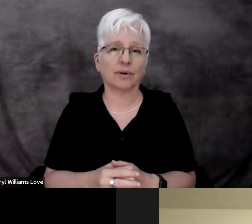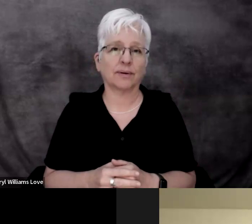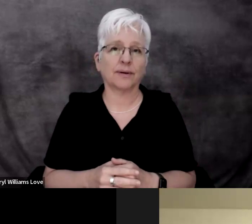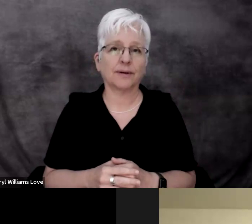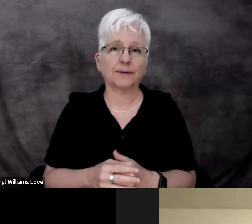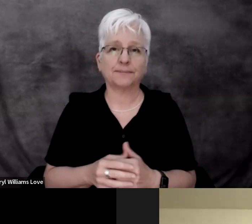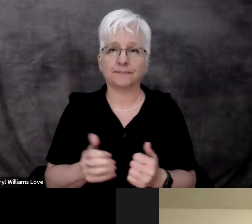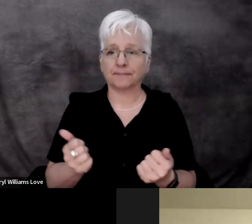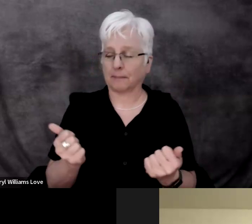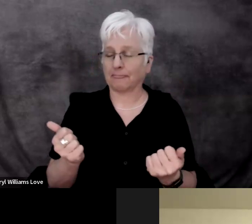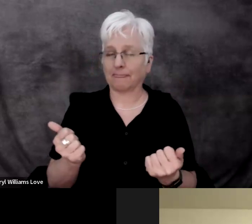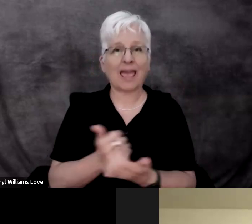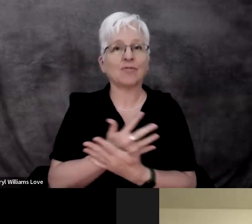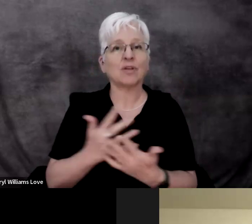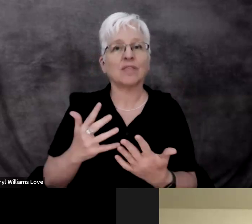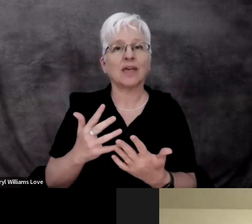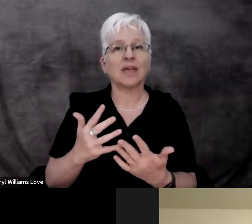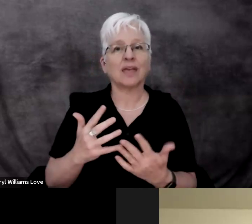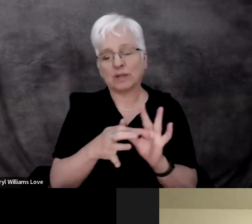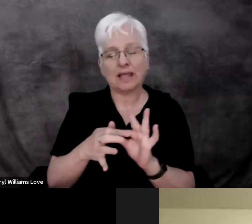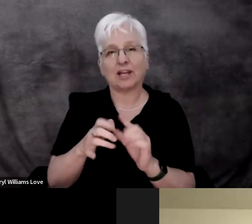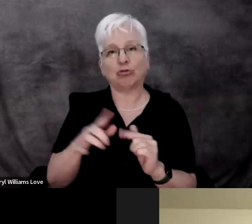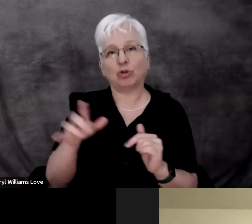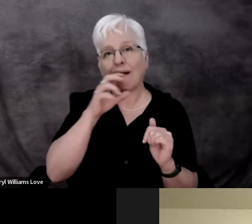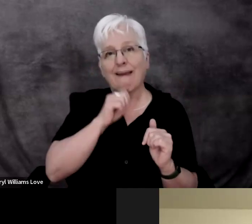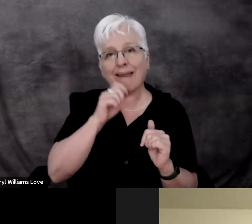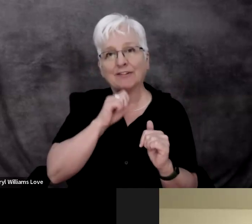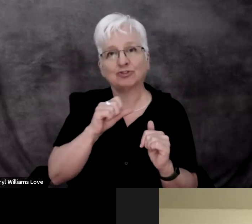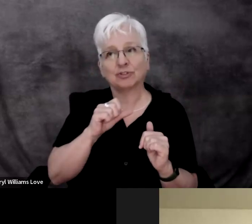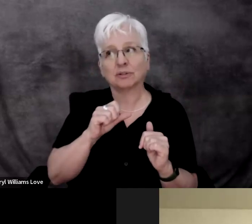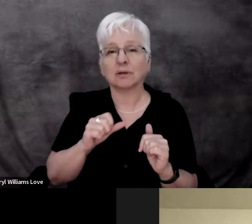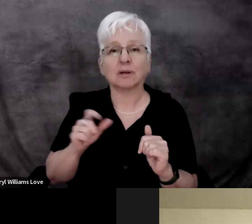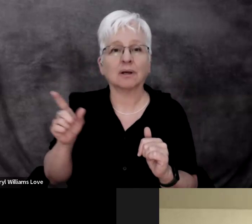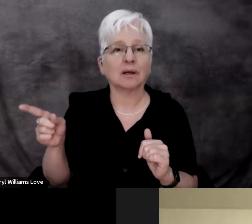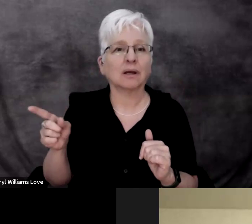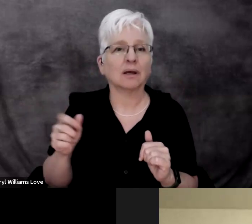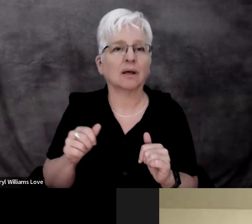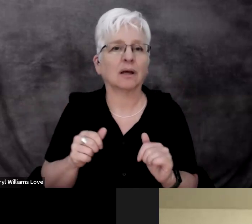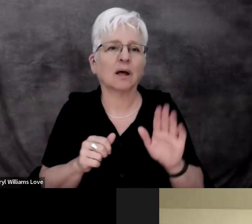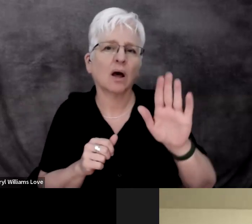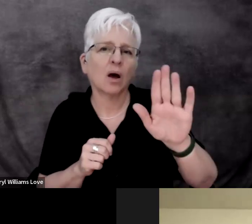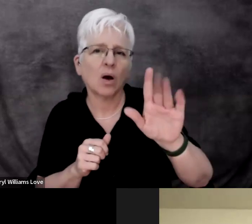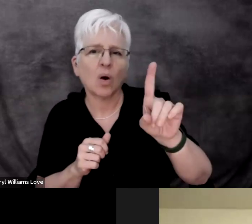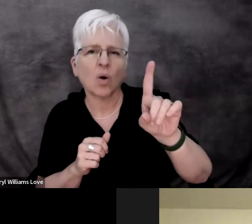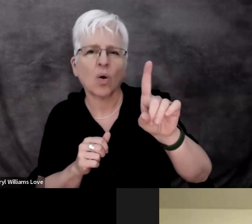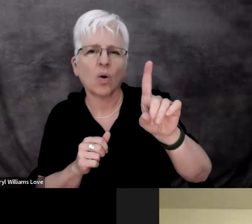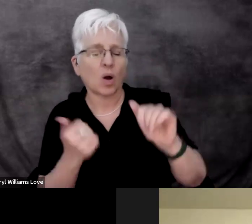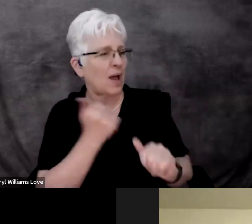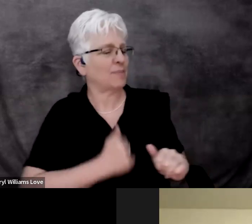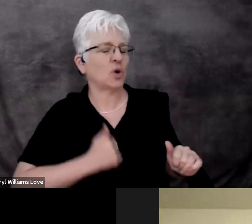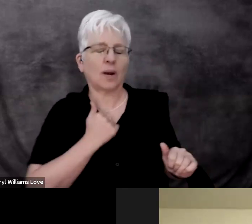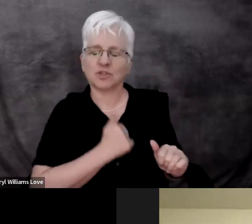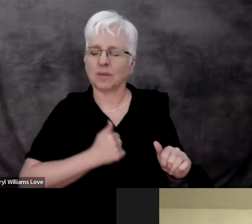Everything is age related. He got diagnosed. I'm gonna get into more. I'm sorry,